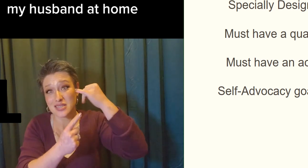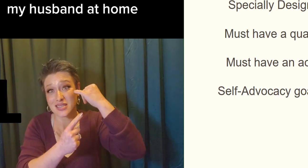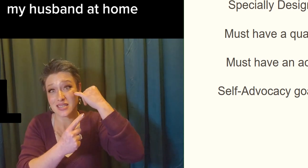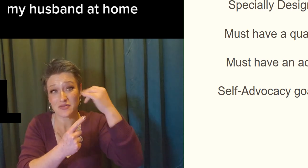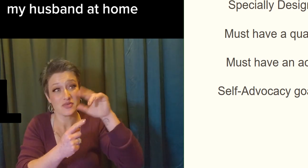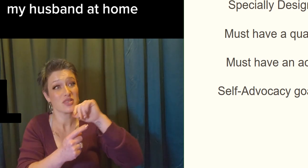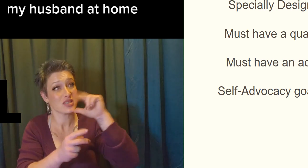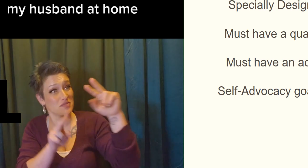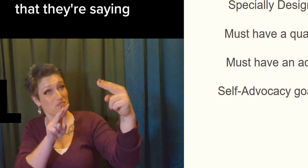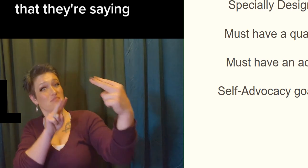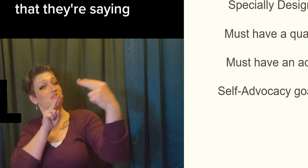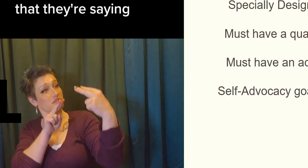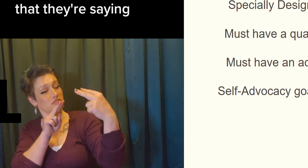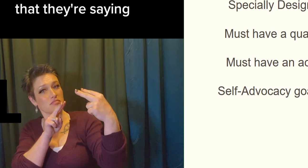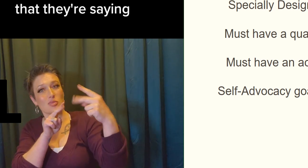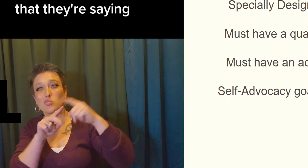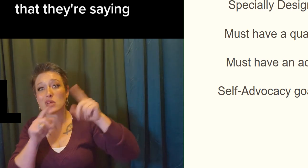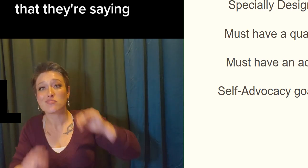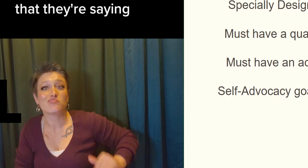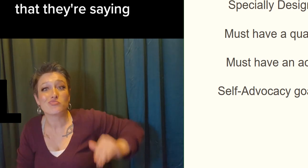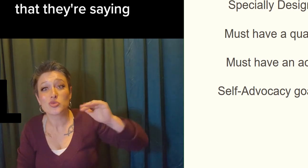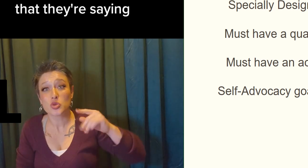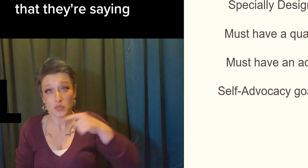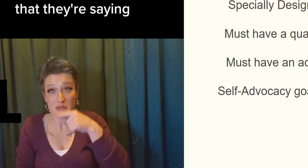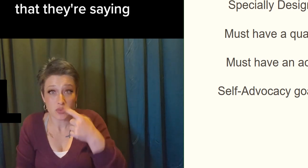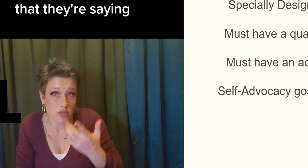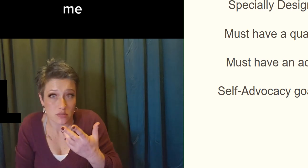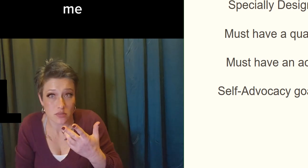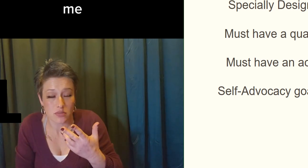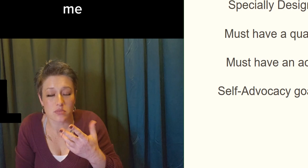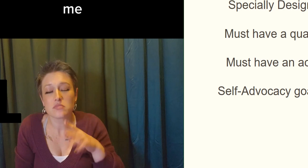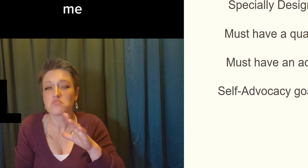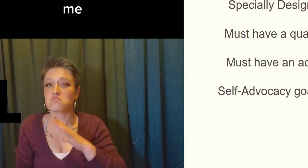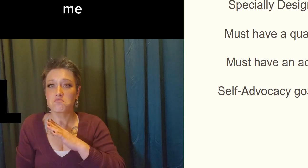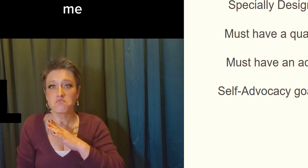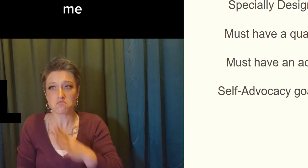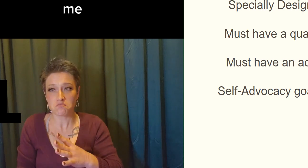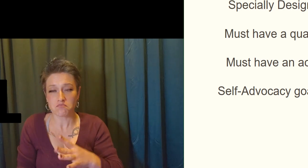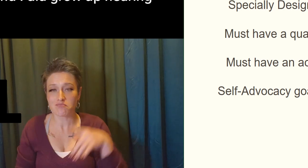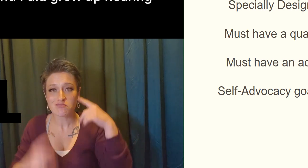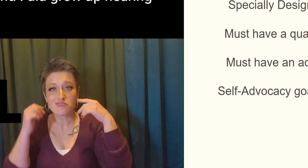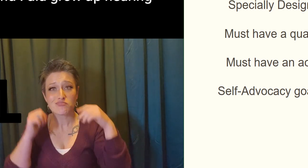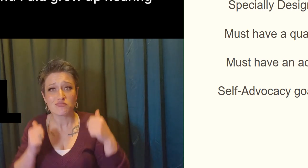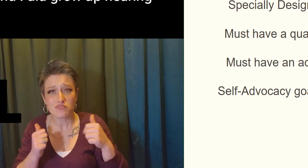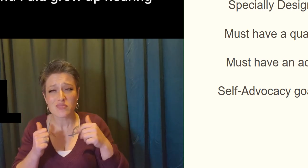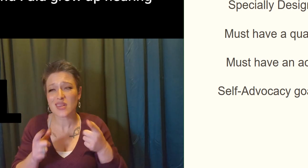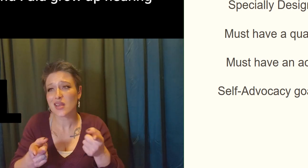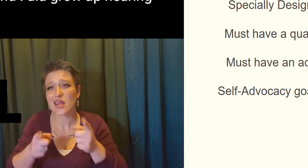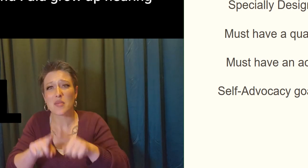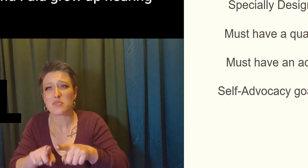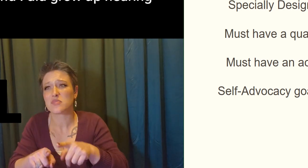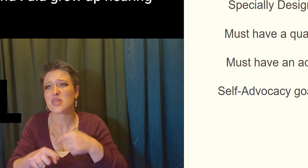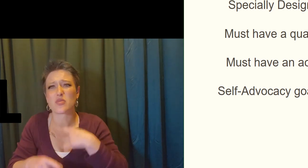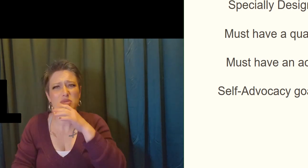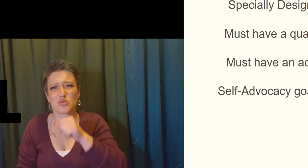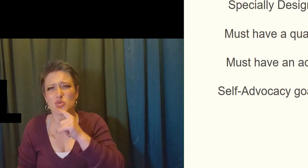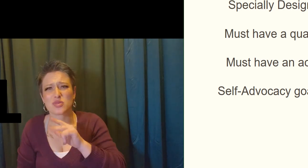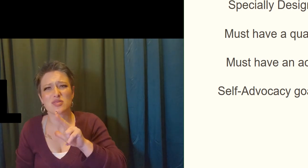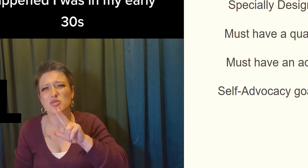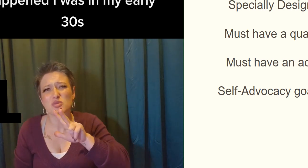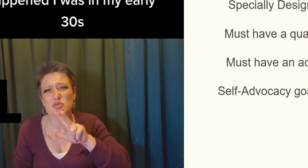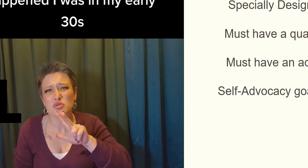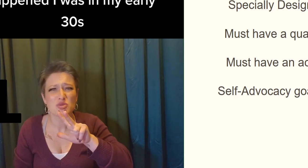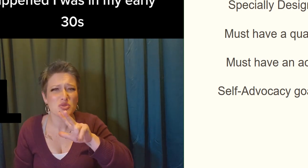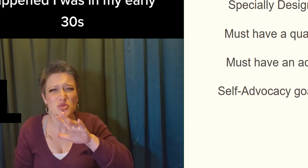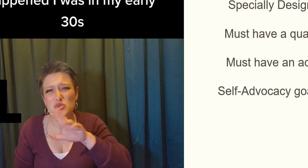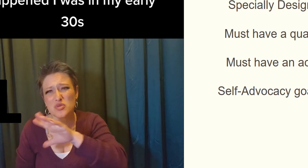husband at home, it means I miss everything that they're saying unless they're looking right at me. And I did grow up hearing.